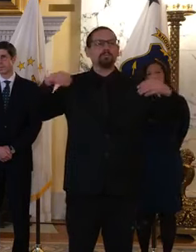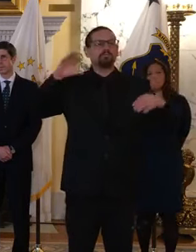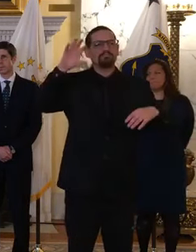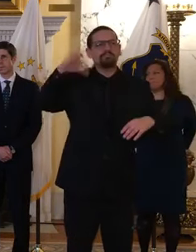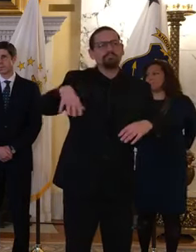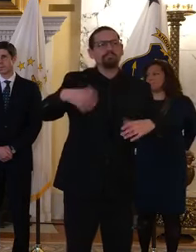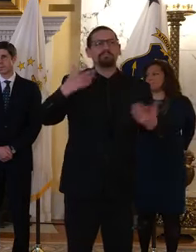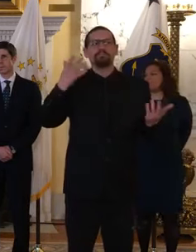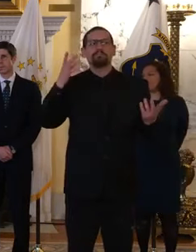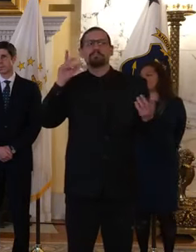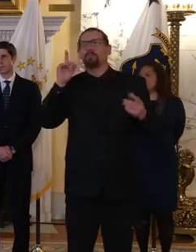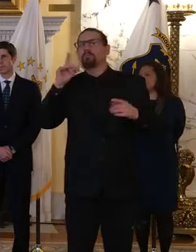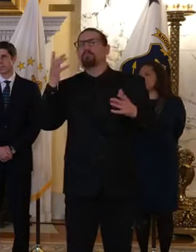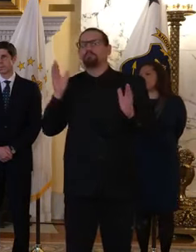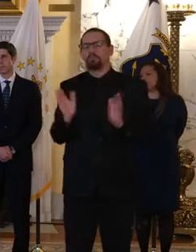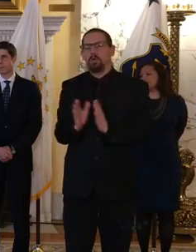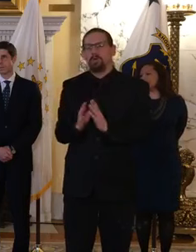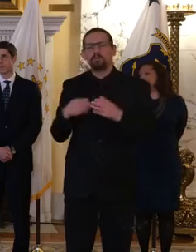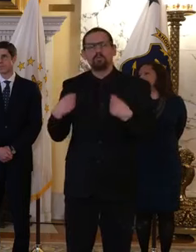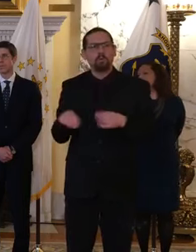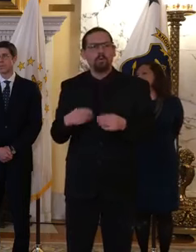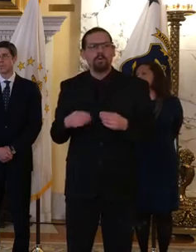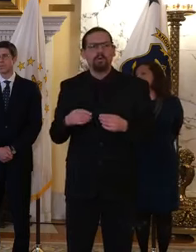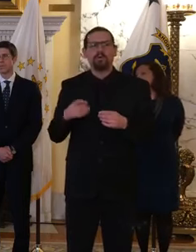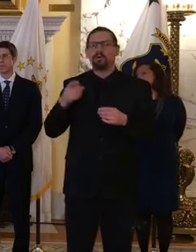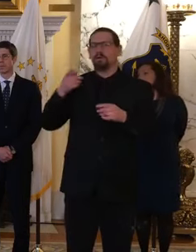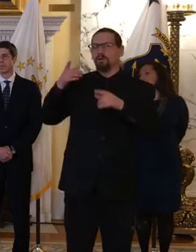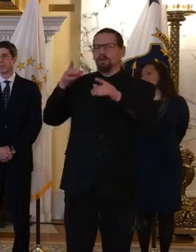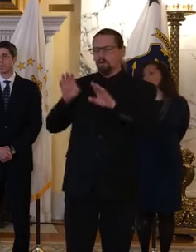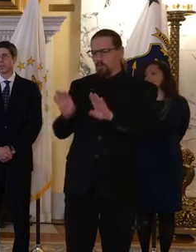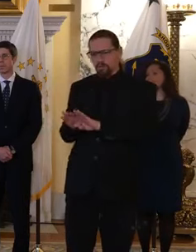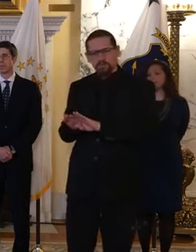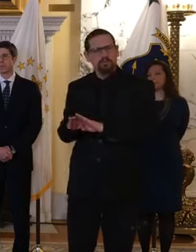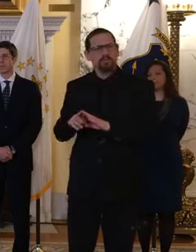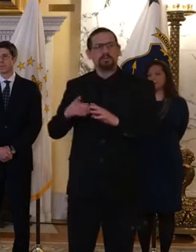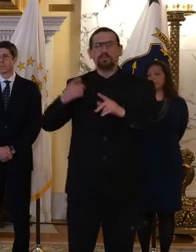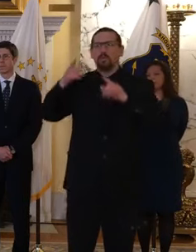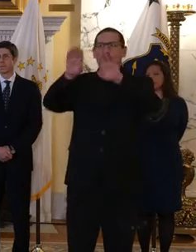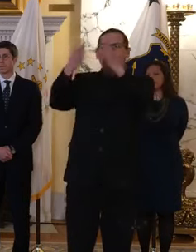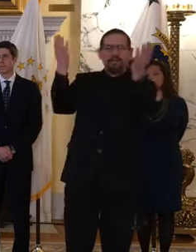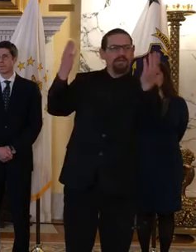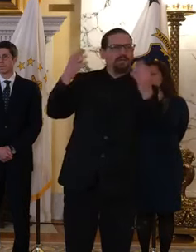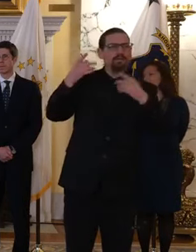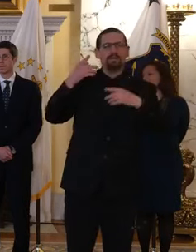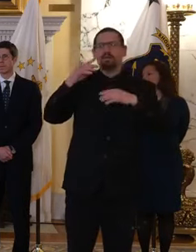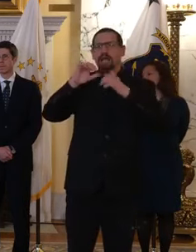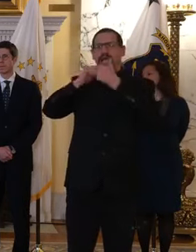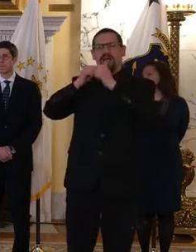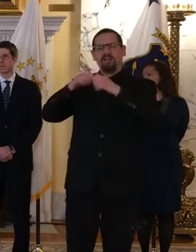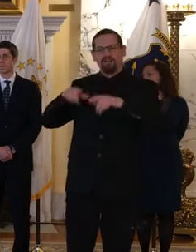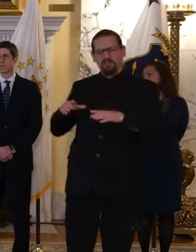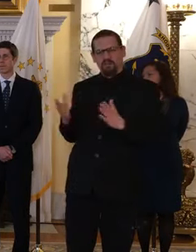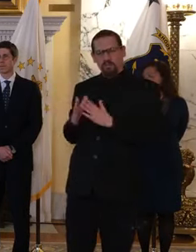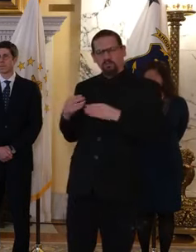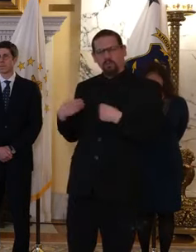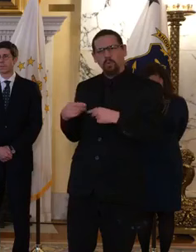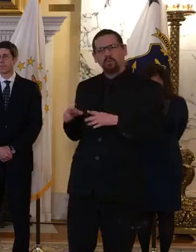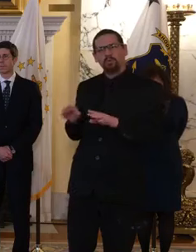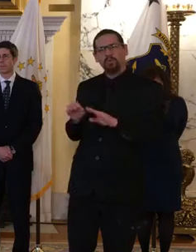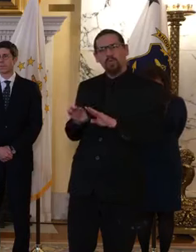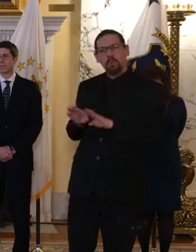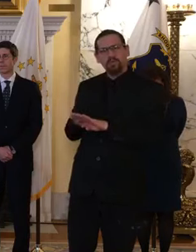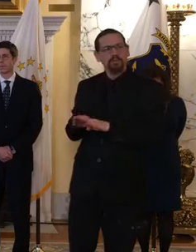more you can do for closed local retailers? And it goes on to say, in many cases, they may usually sell to an older